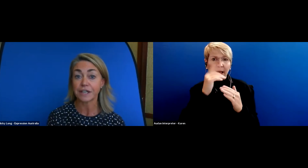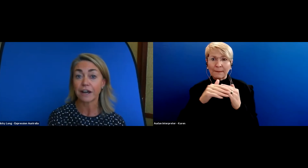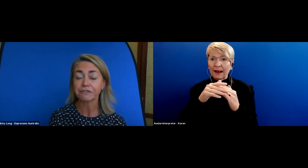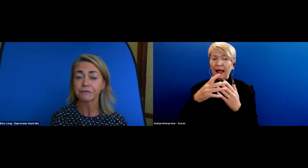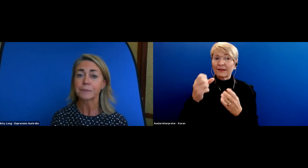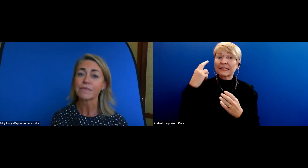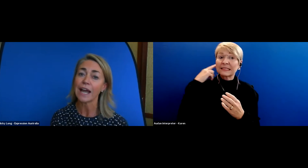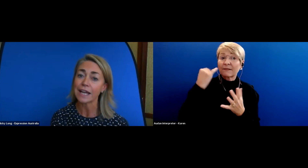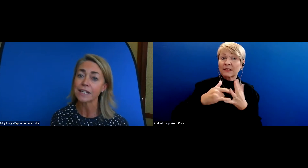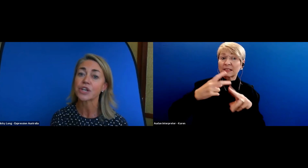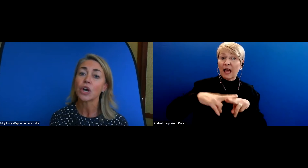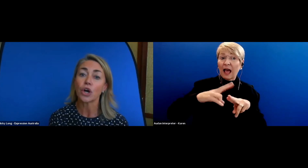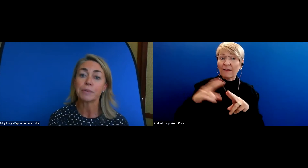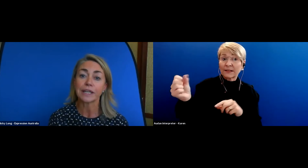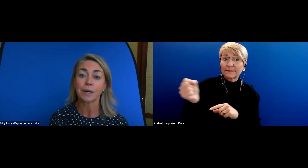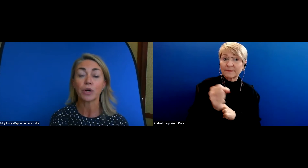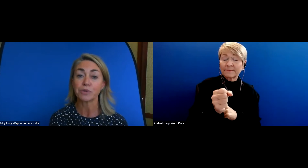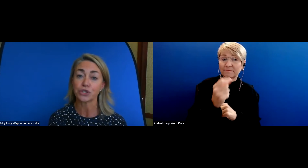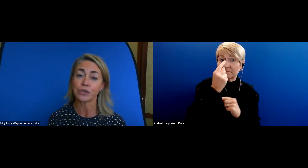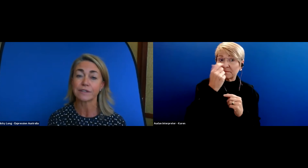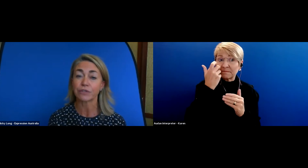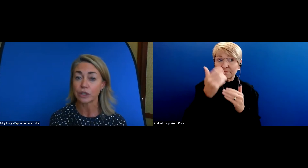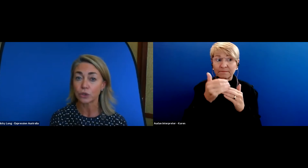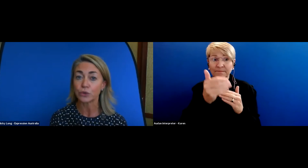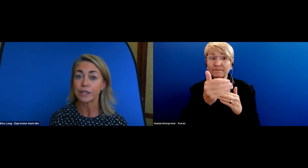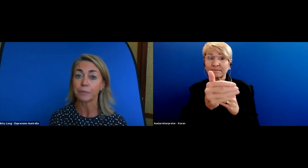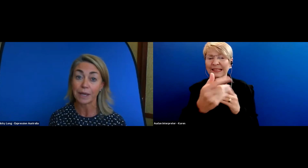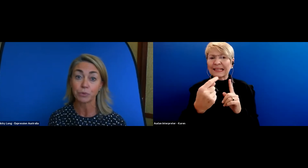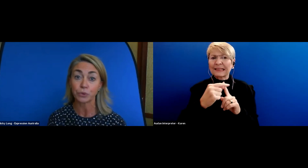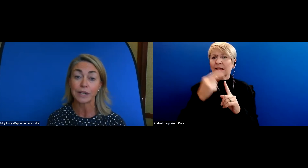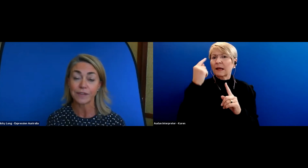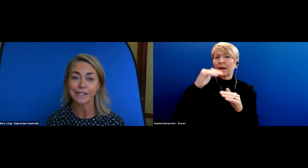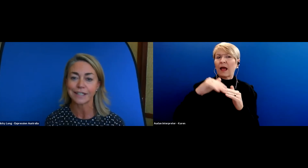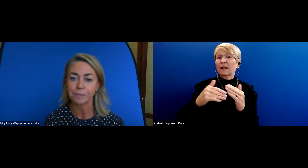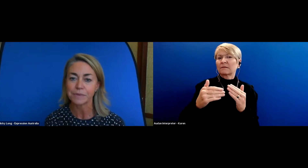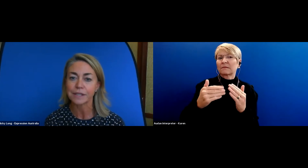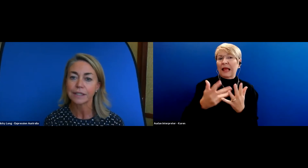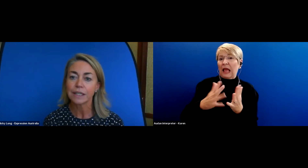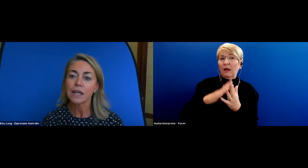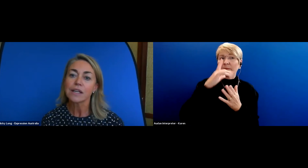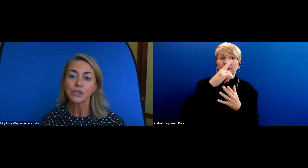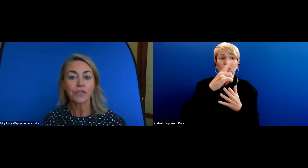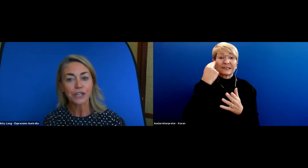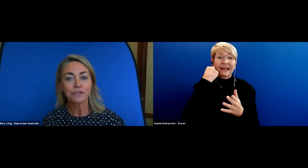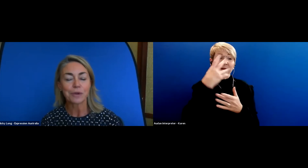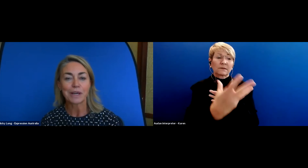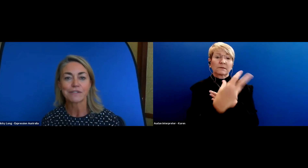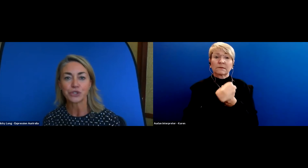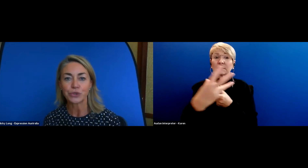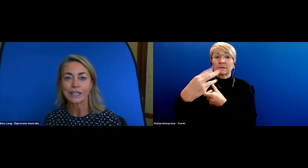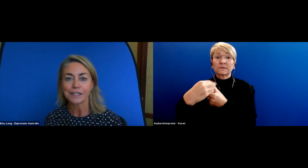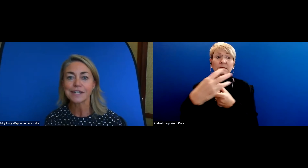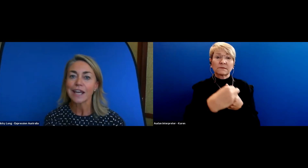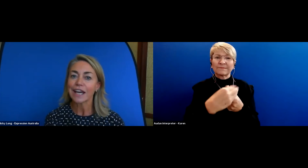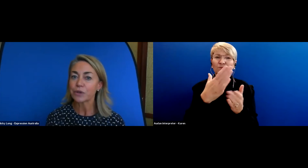deaf staff and opening up opportunities for including people in their teams. So thank you very much